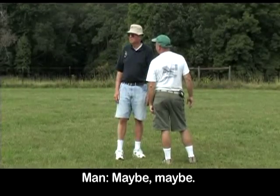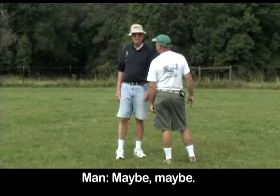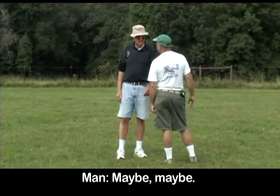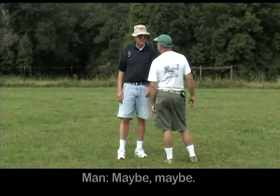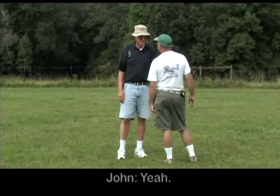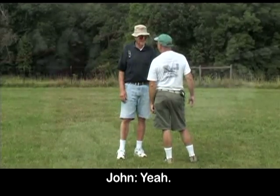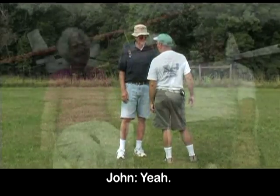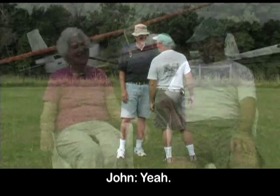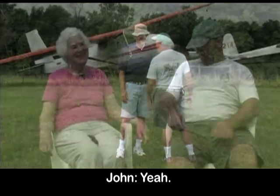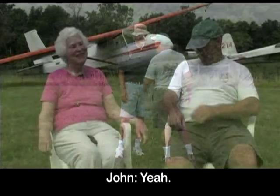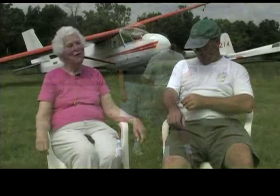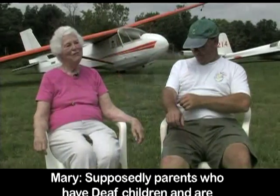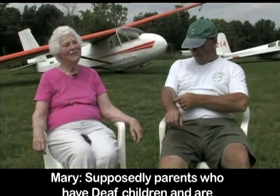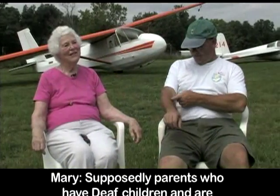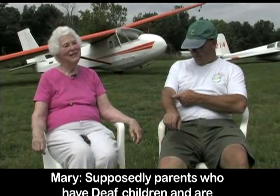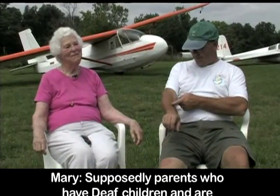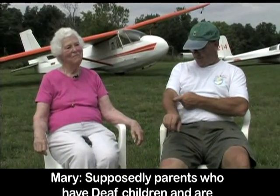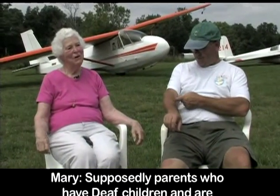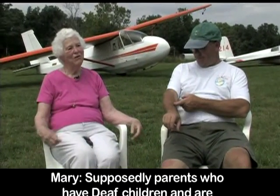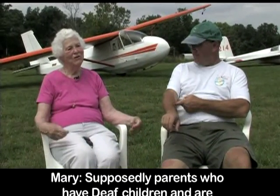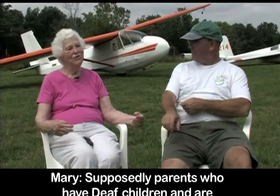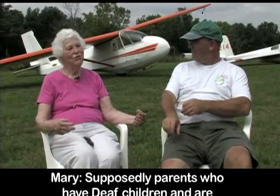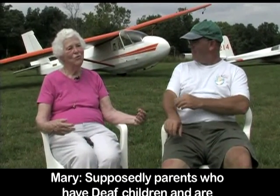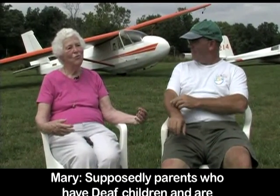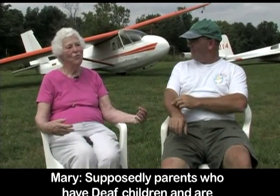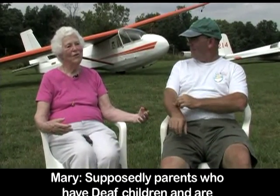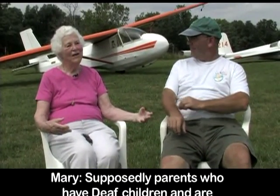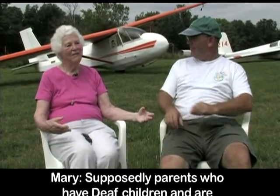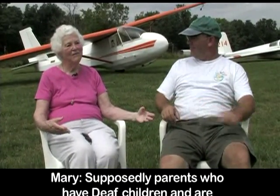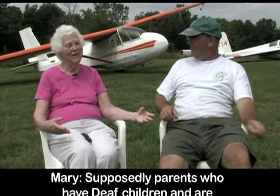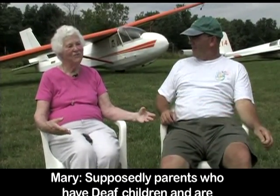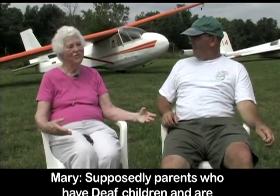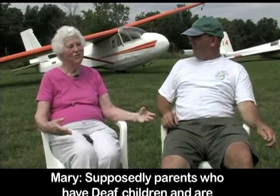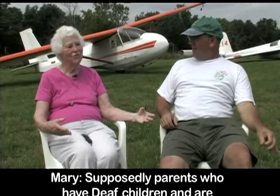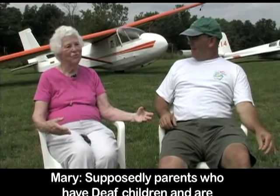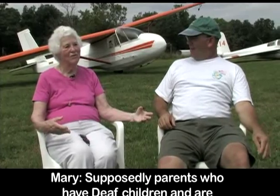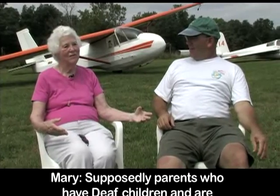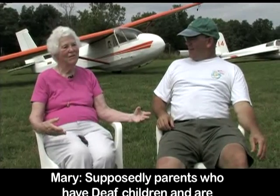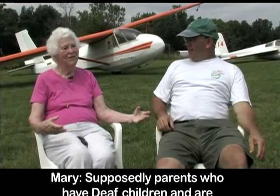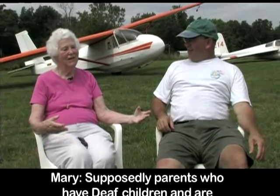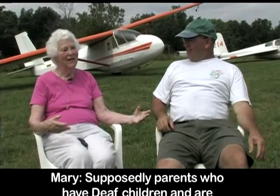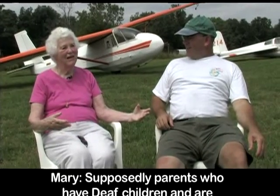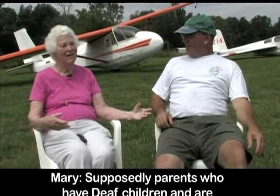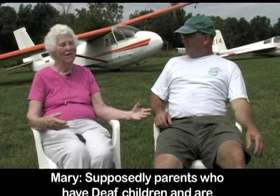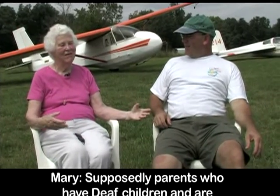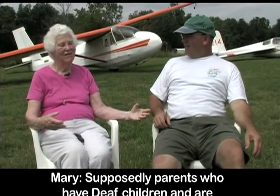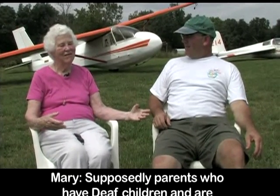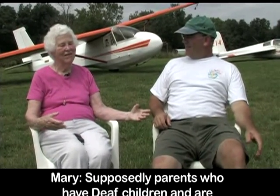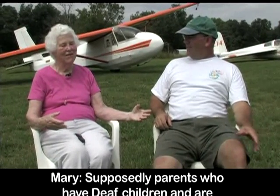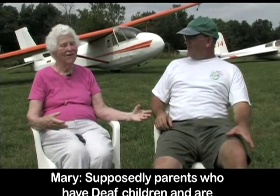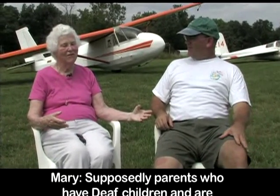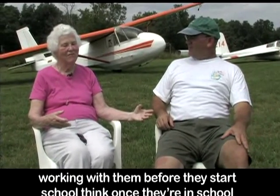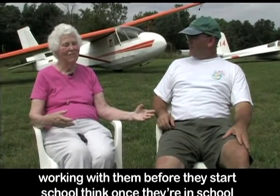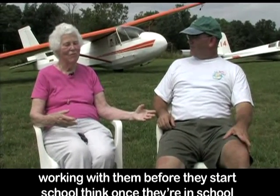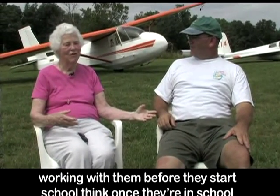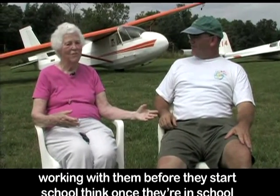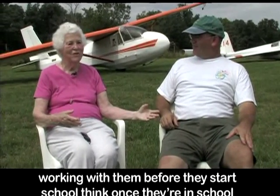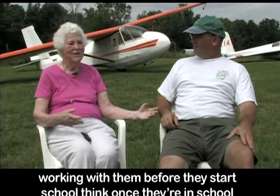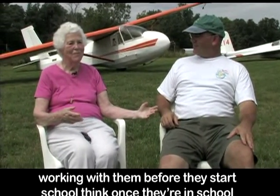Maybe. Yeah. Supposedly, parents who have deaf children and are working with them